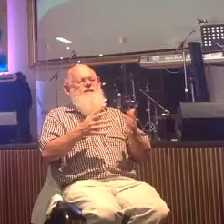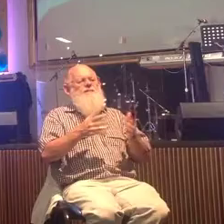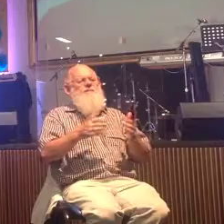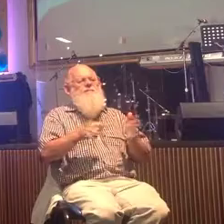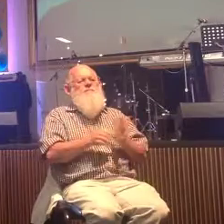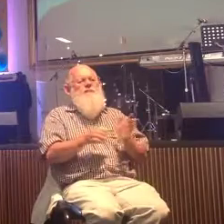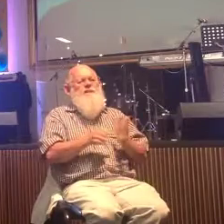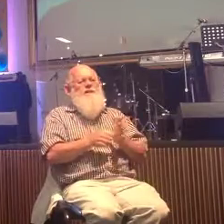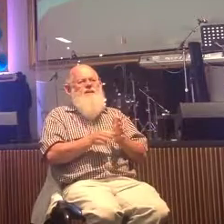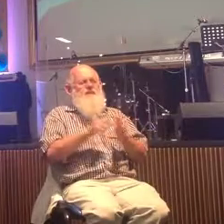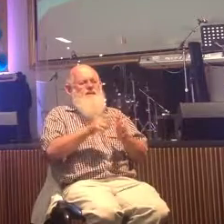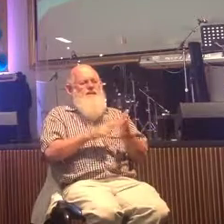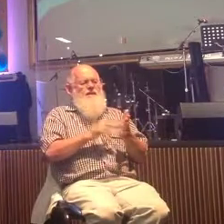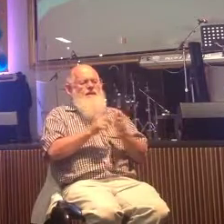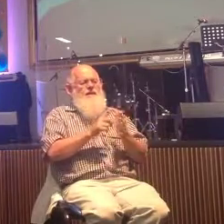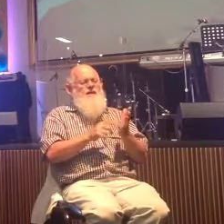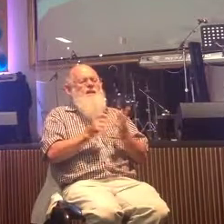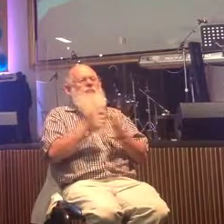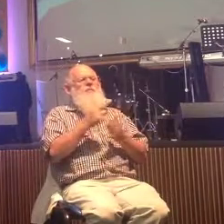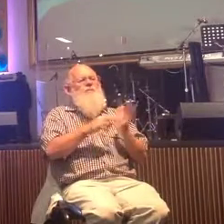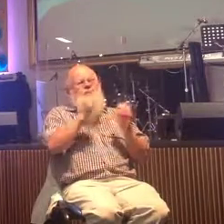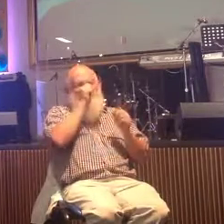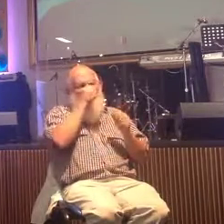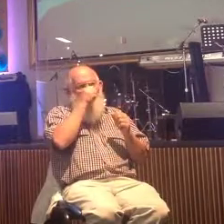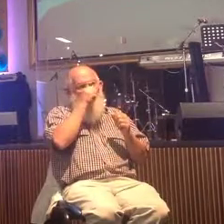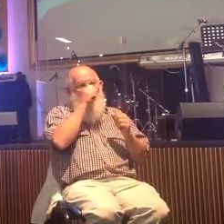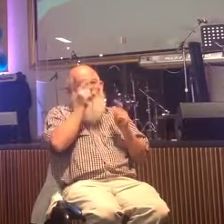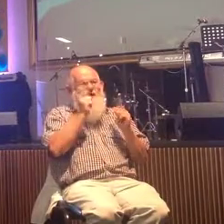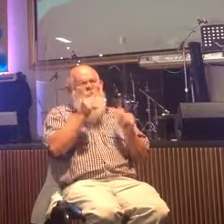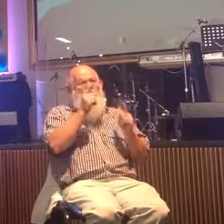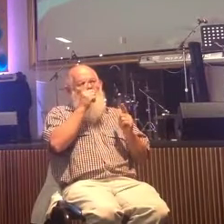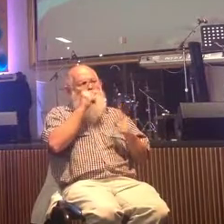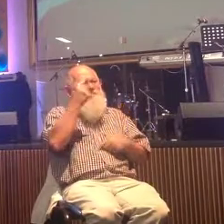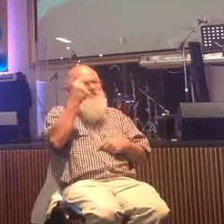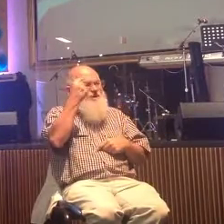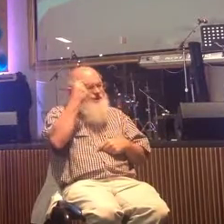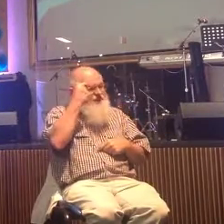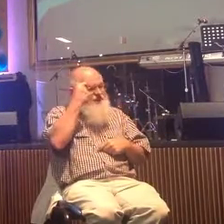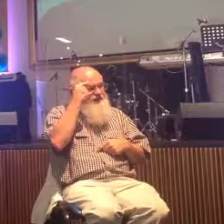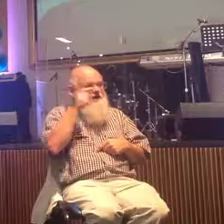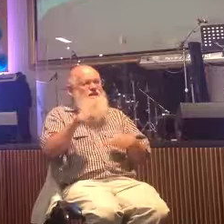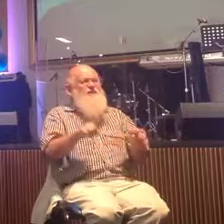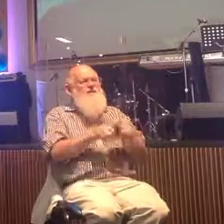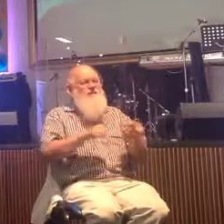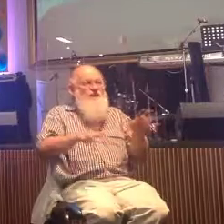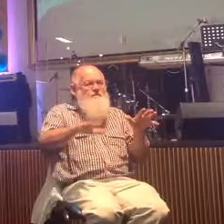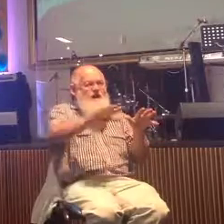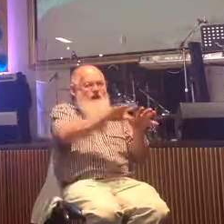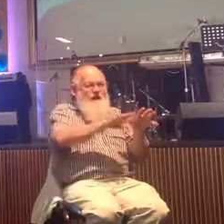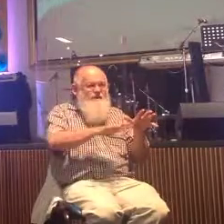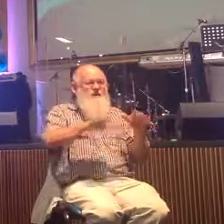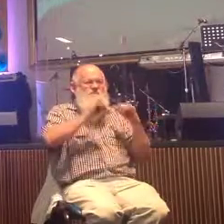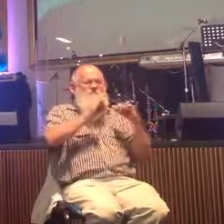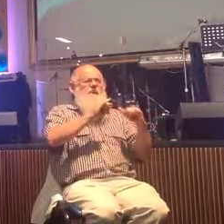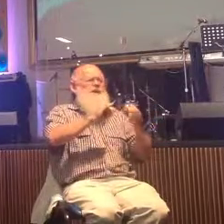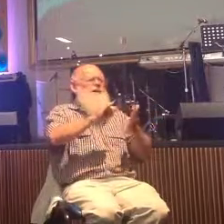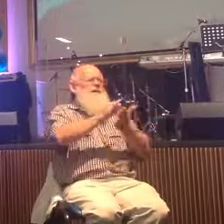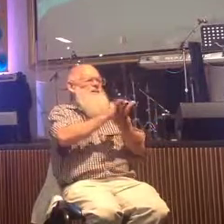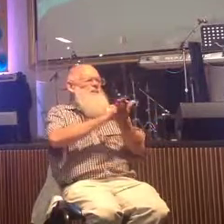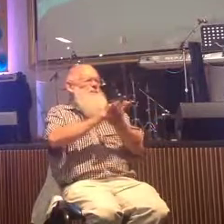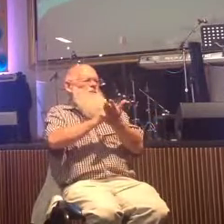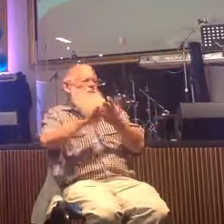with pigs. A lot of people think that this was the area that they were talking about. So this is this place of debauchery and the